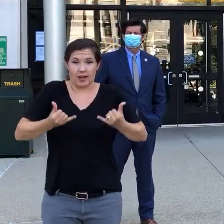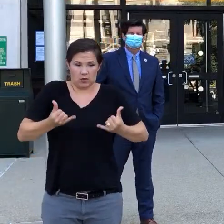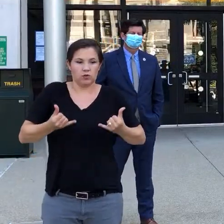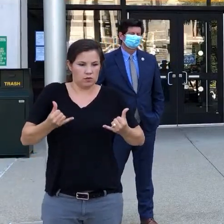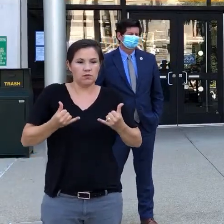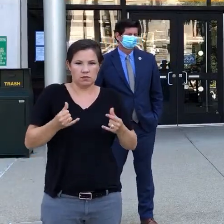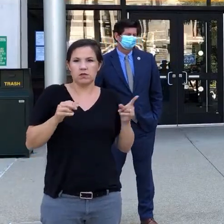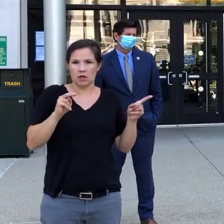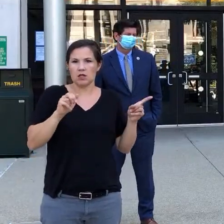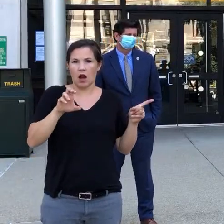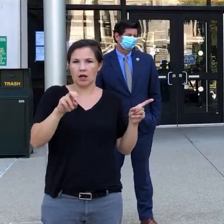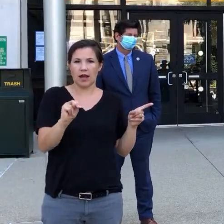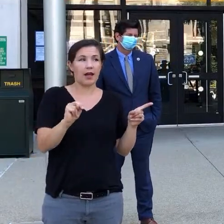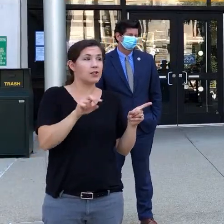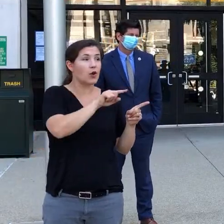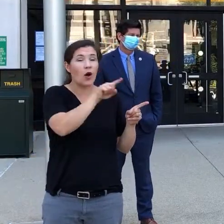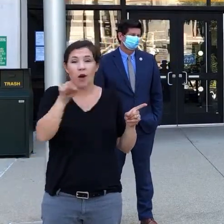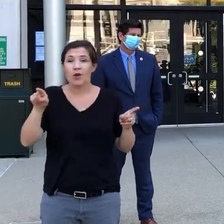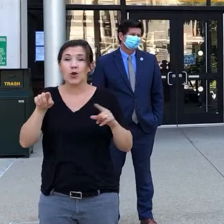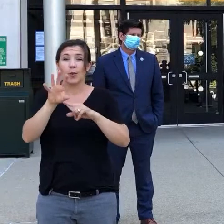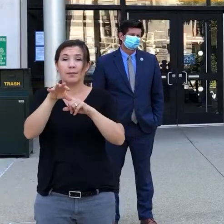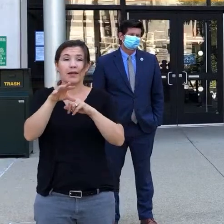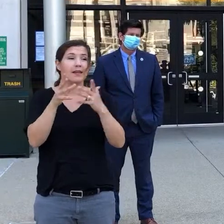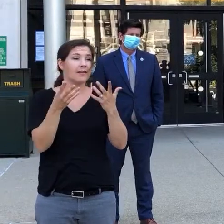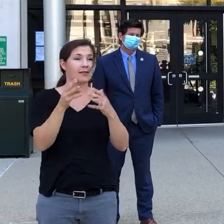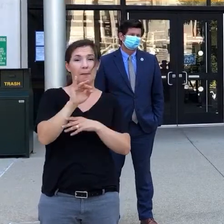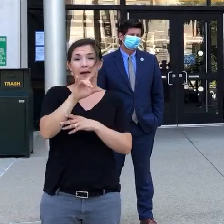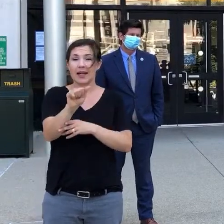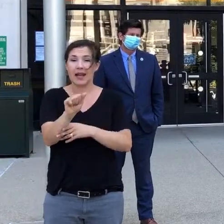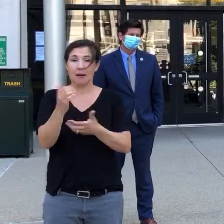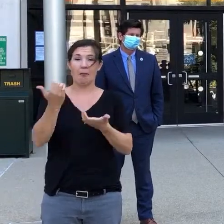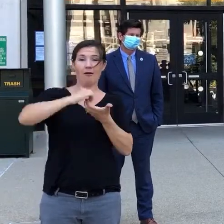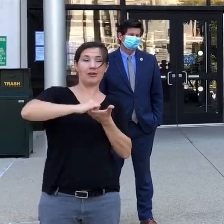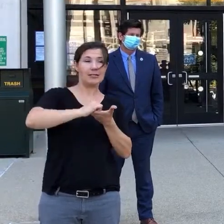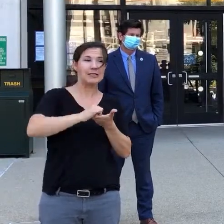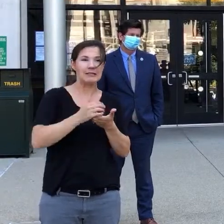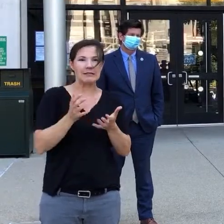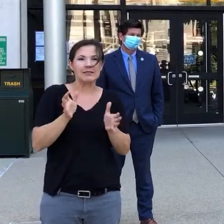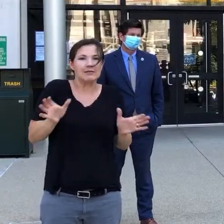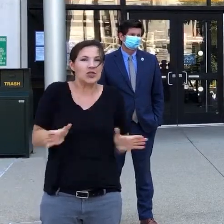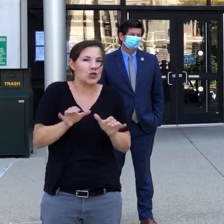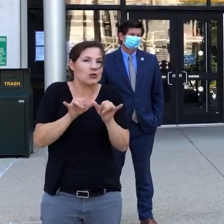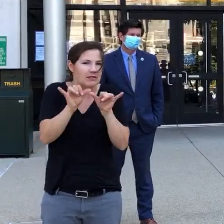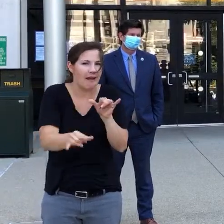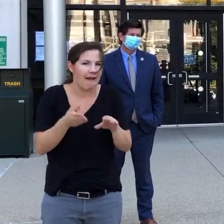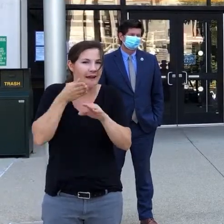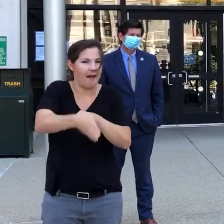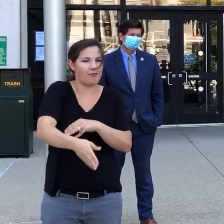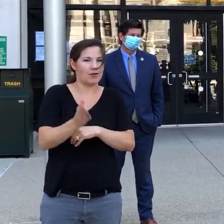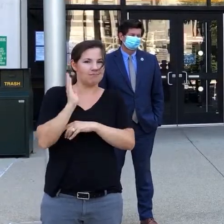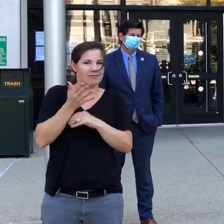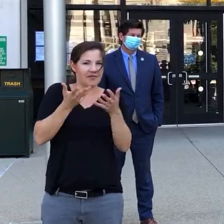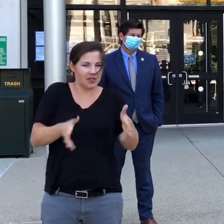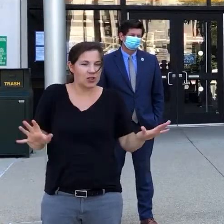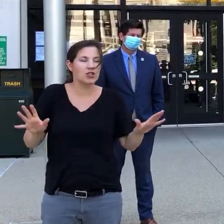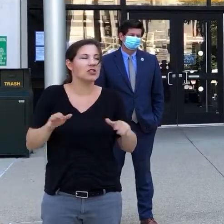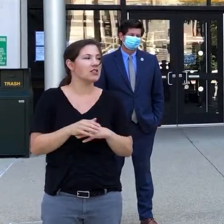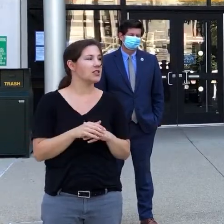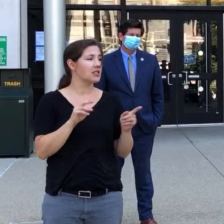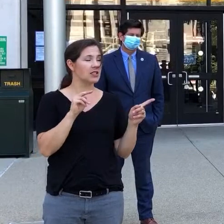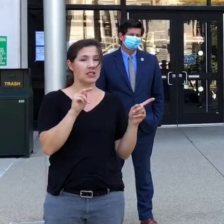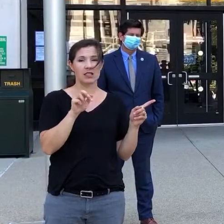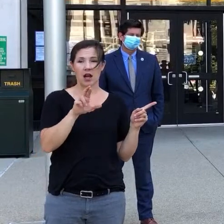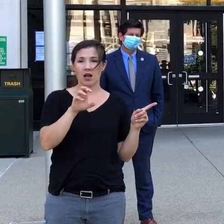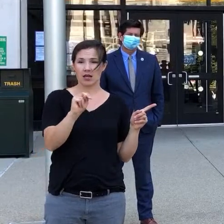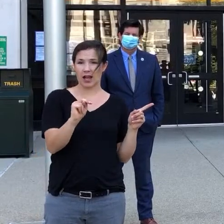Narcan, so all my media partners, I strongly encourage you to stick around a little while. Our Narcan